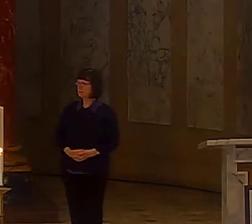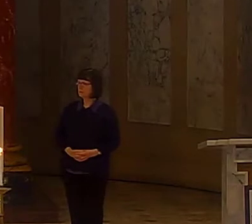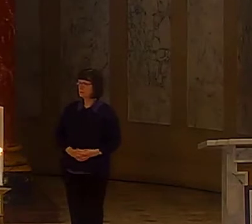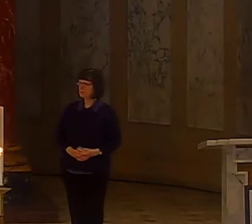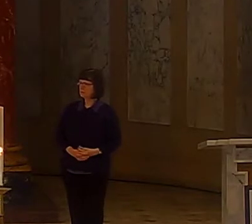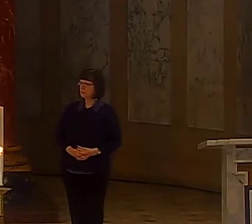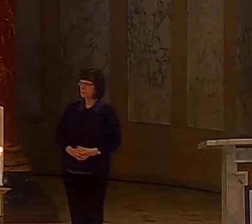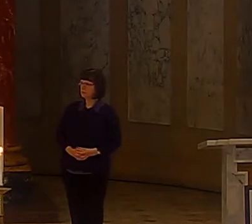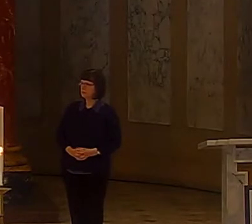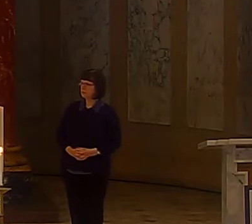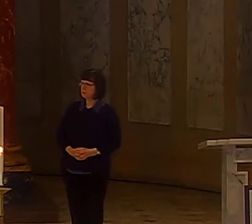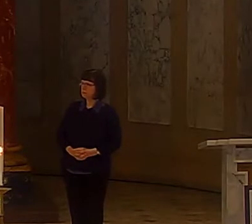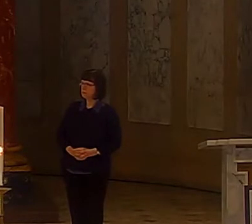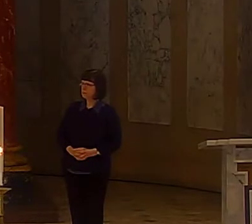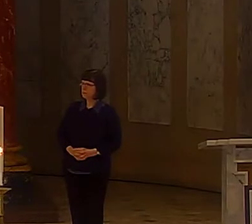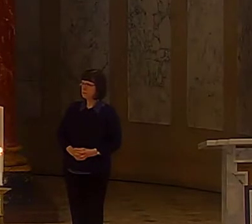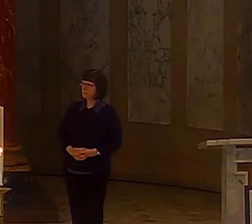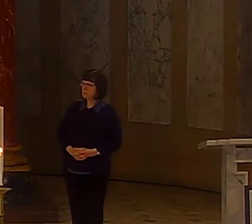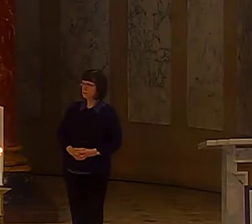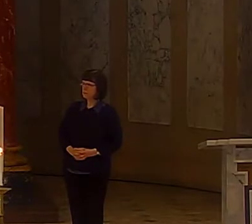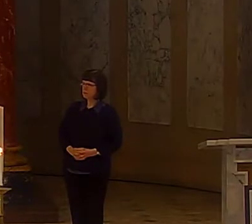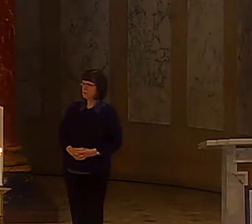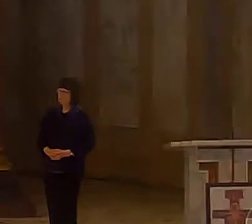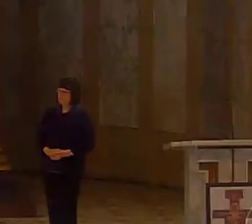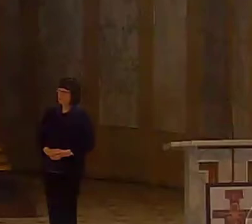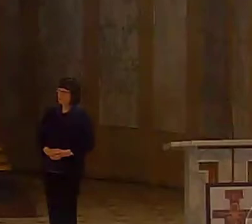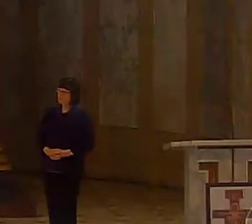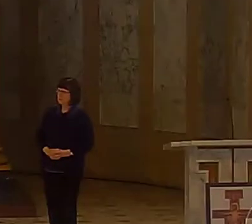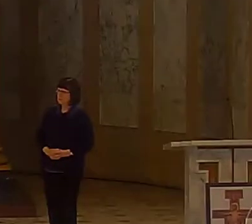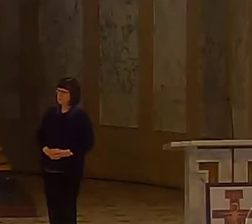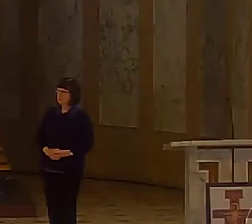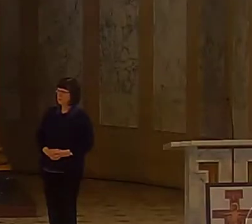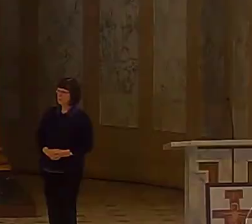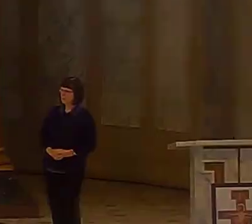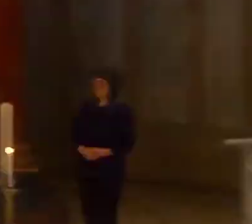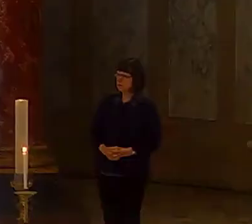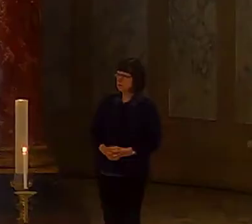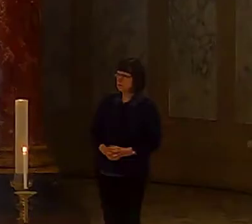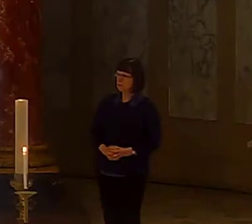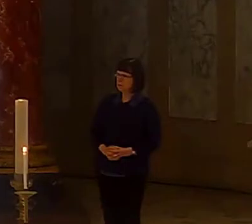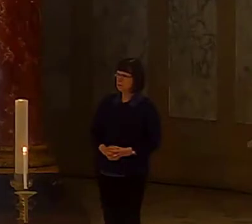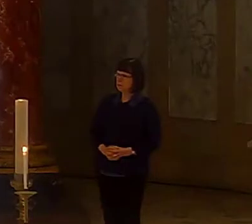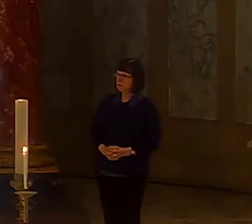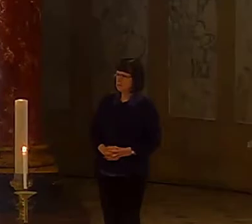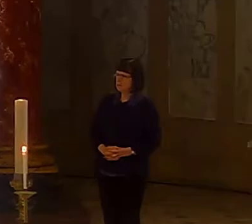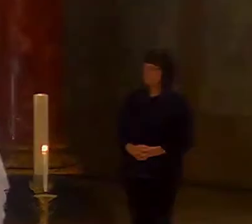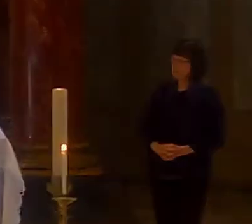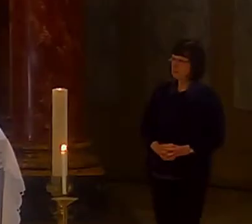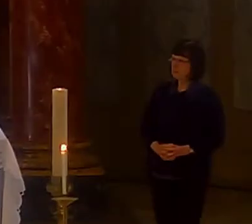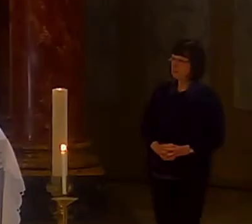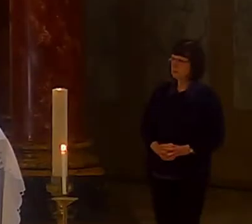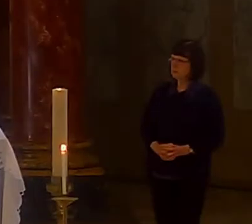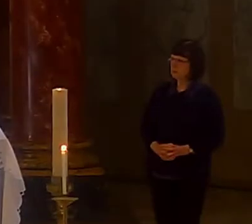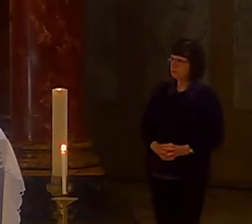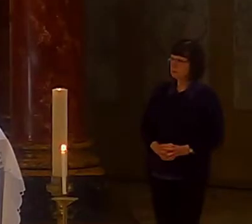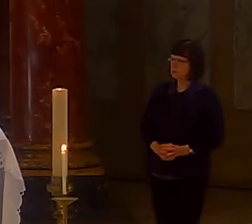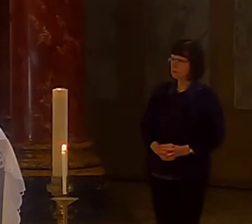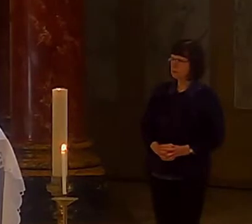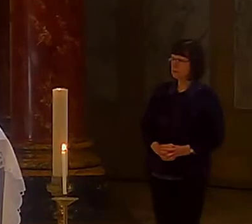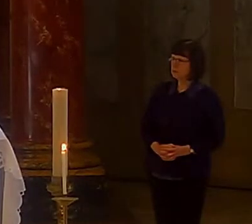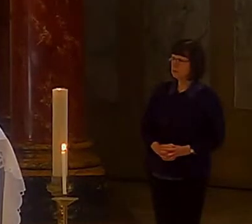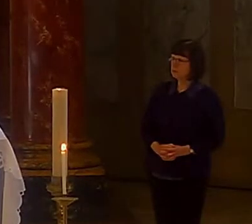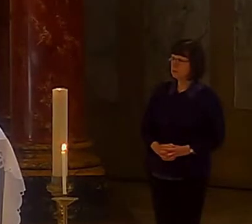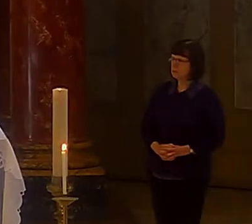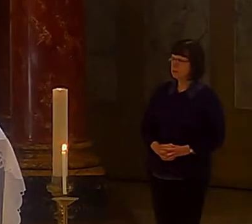Just before we begin, just two things about next Sunday.